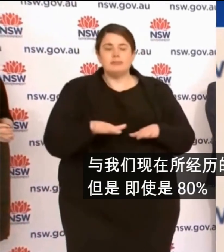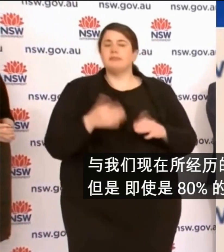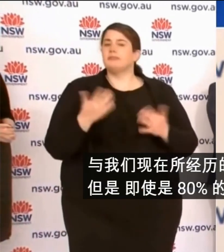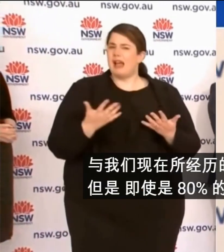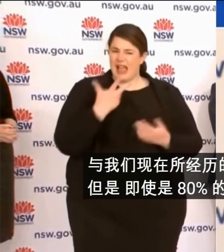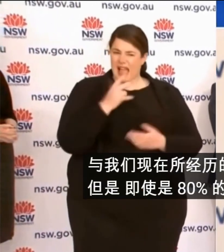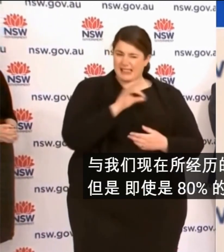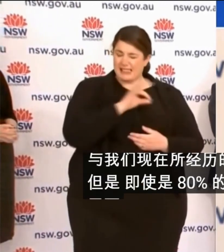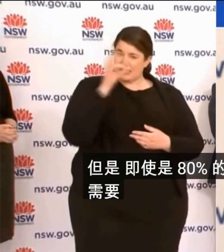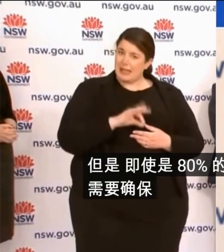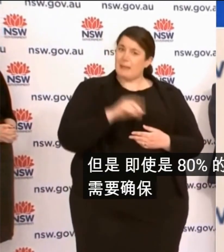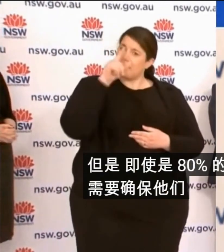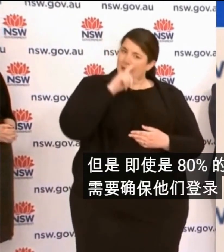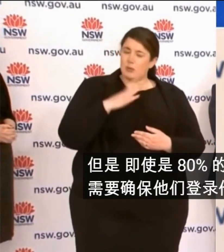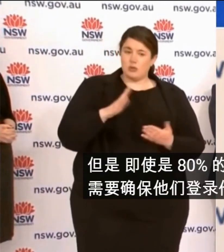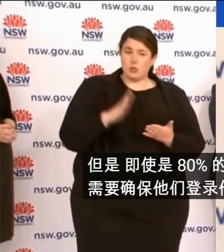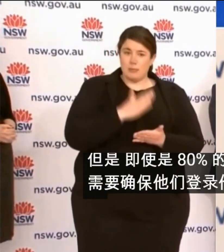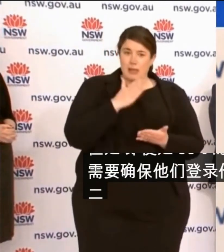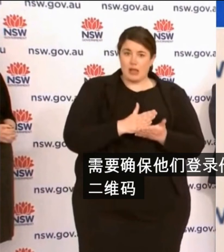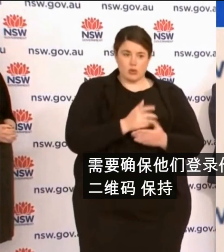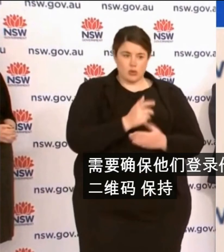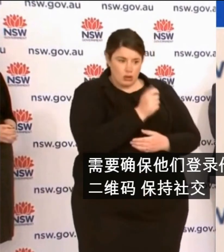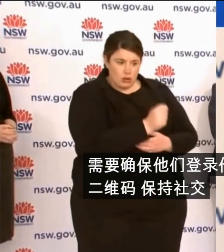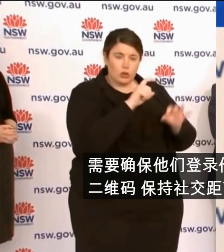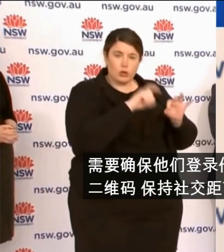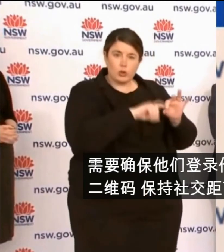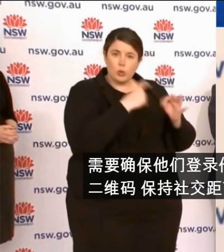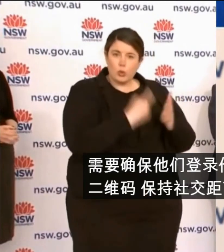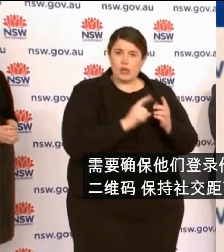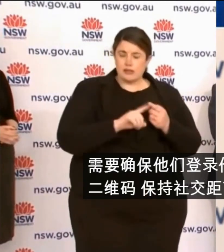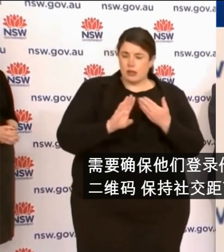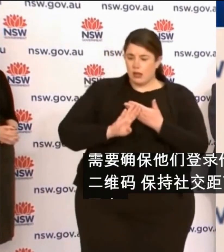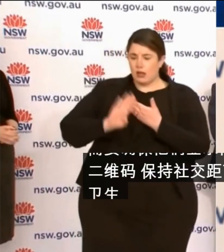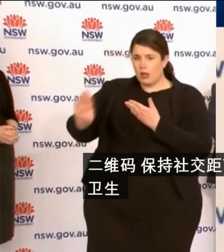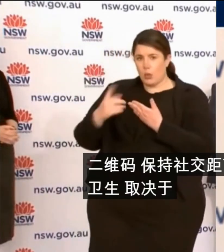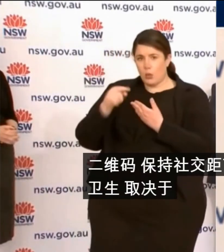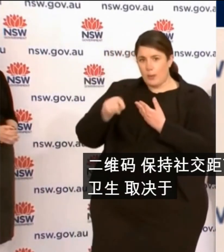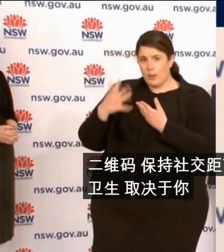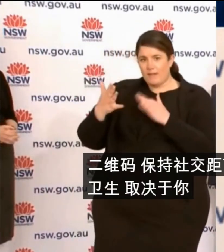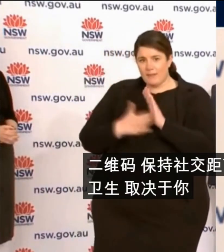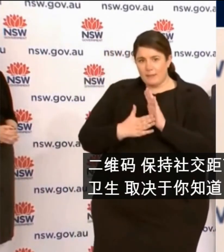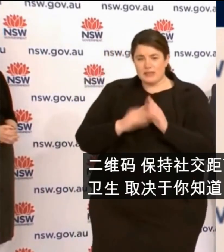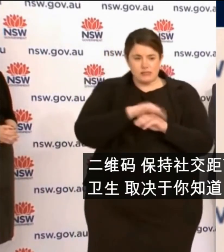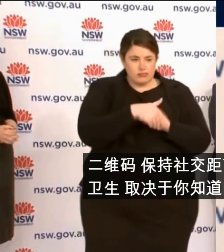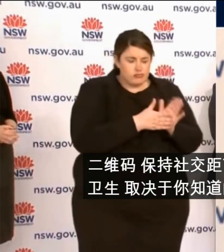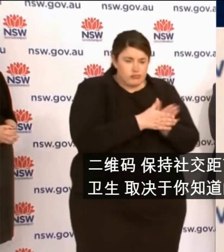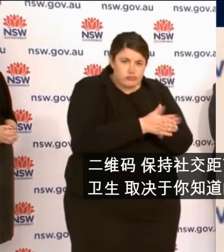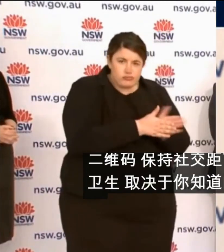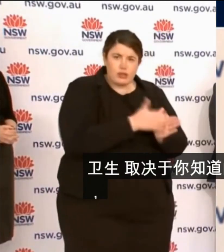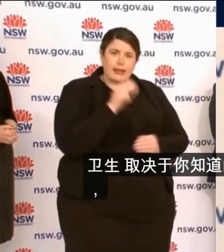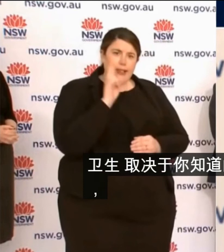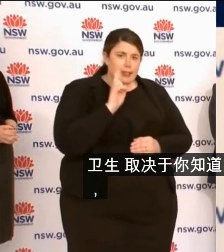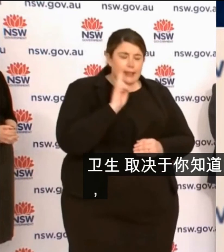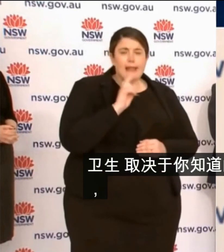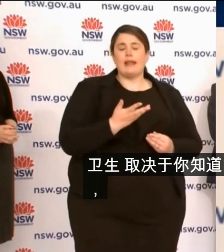even at 80%, people will need to make sure they sign in for their QR codes, social distance, good hand hygiene, and depending on things,